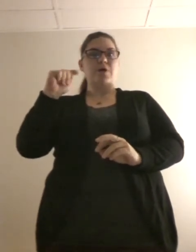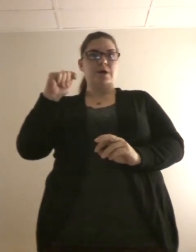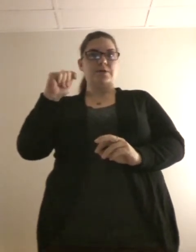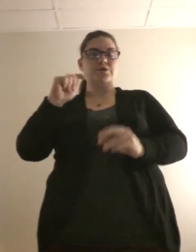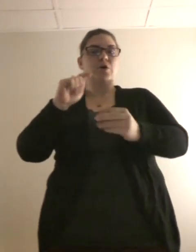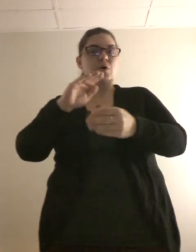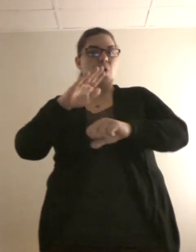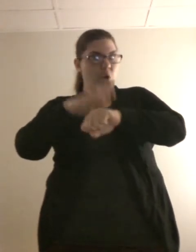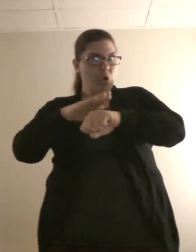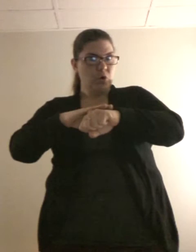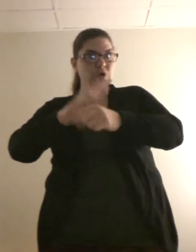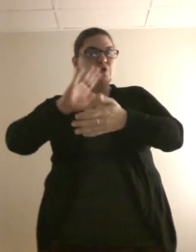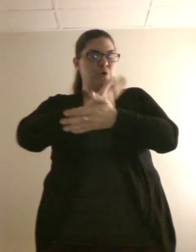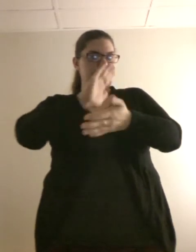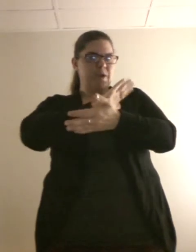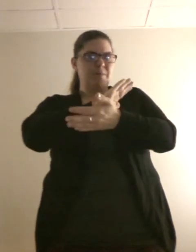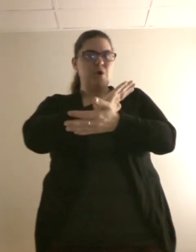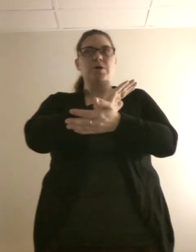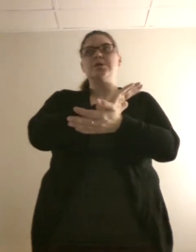One last picture of hers. This is called white trumpet flower.